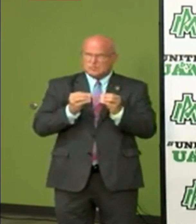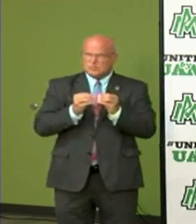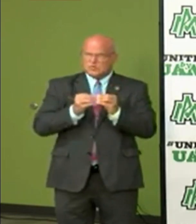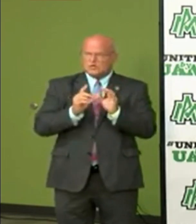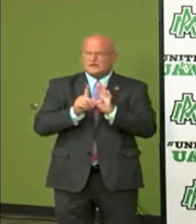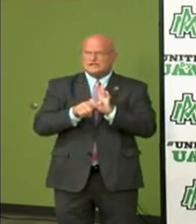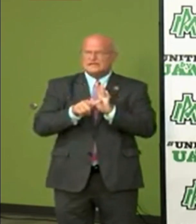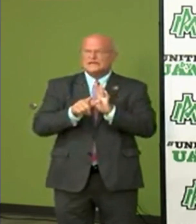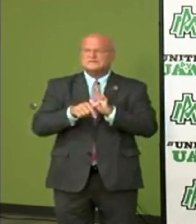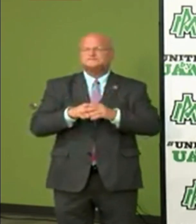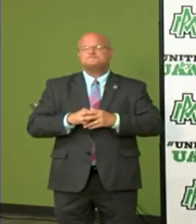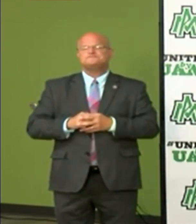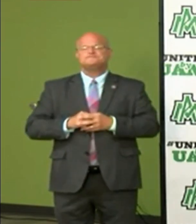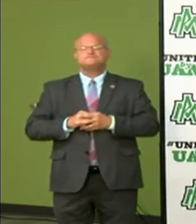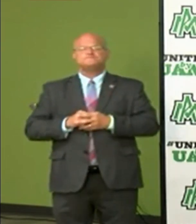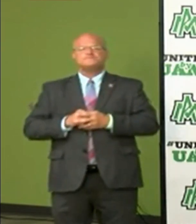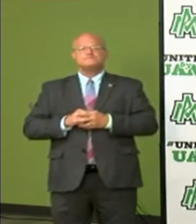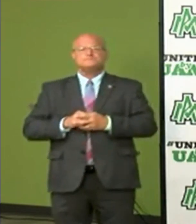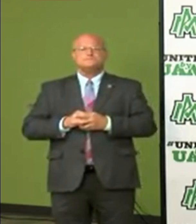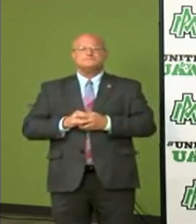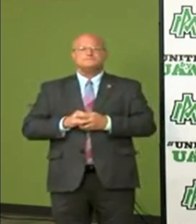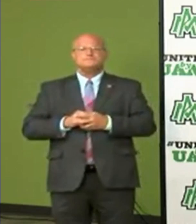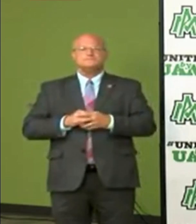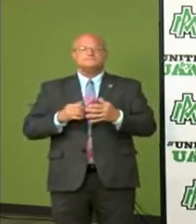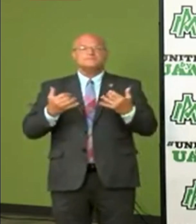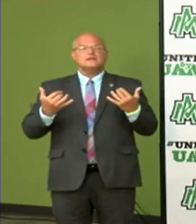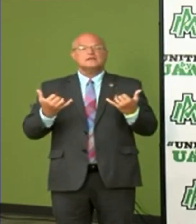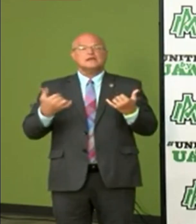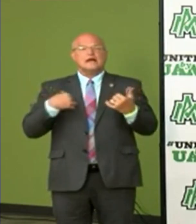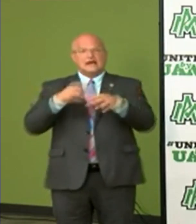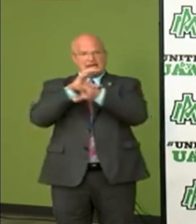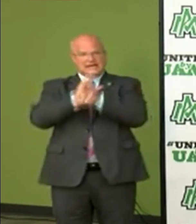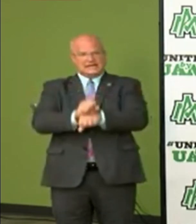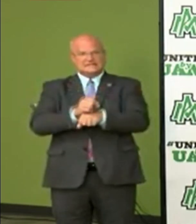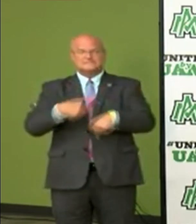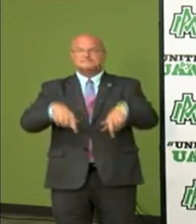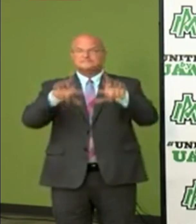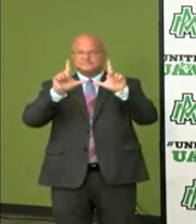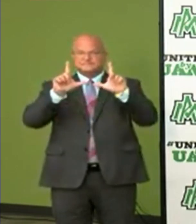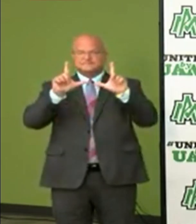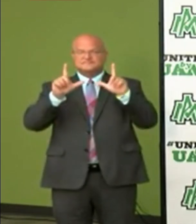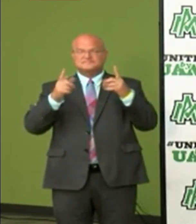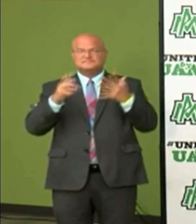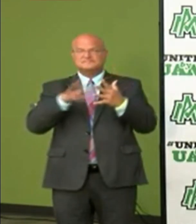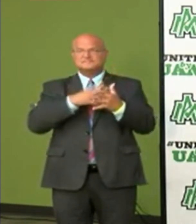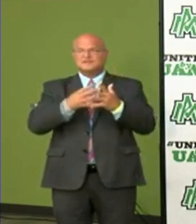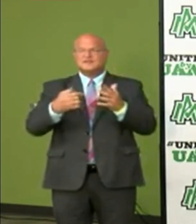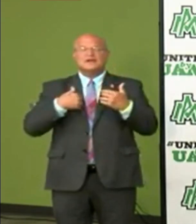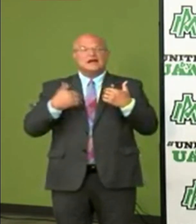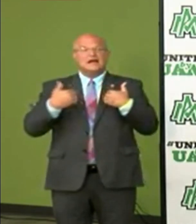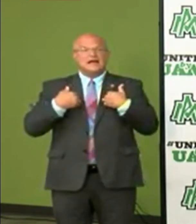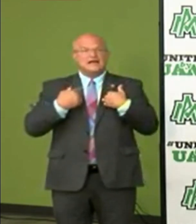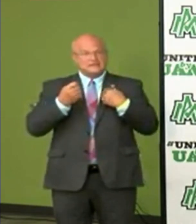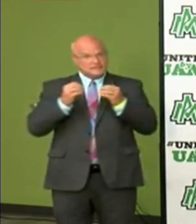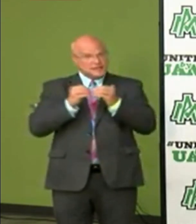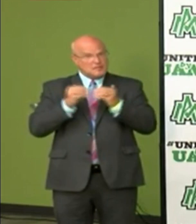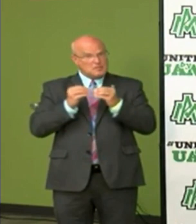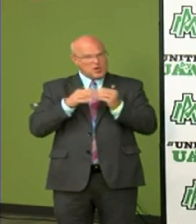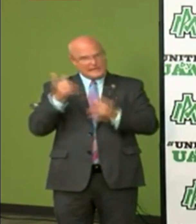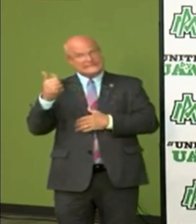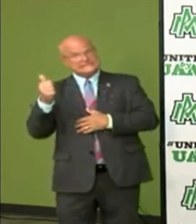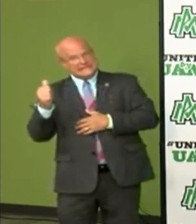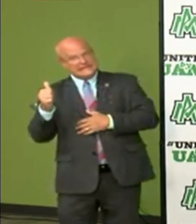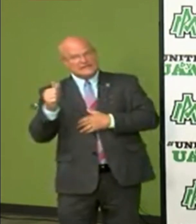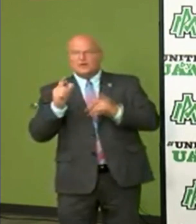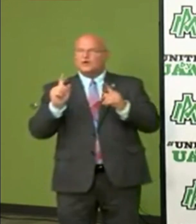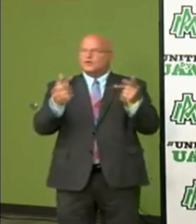about as we go through the numbers. And then, as is our custom, let's go through the graphs. And I've got a little bit more than 10. We go